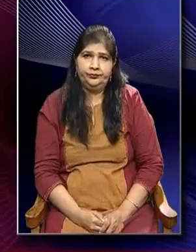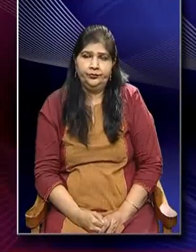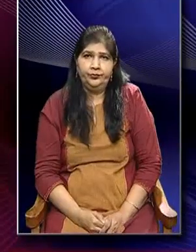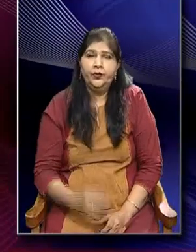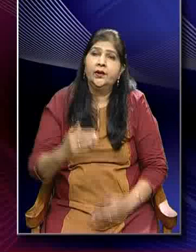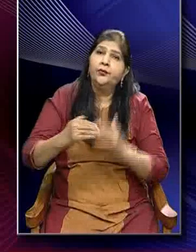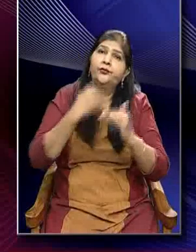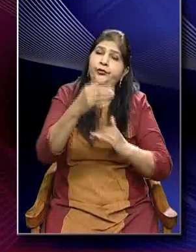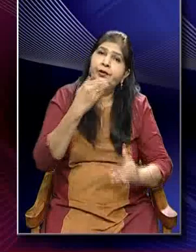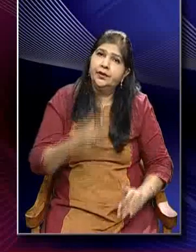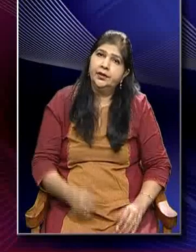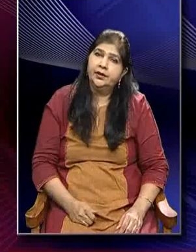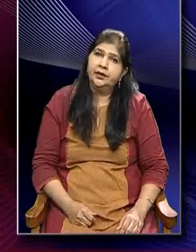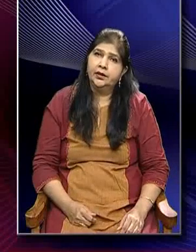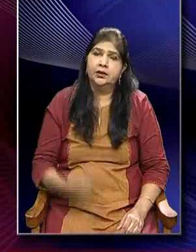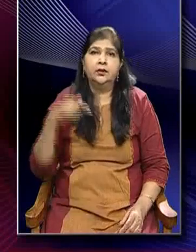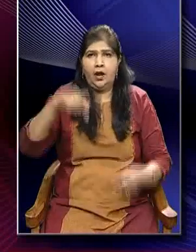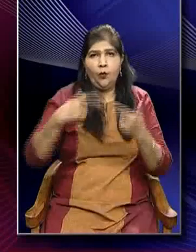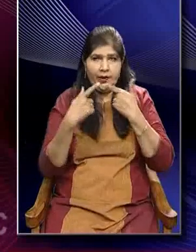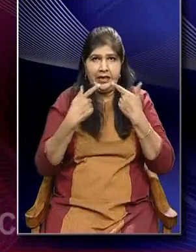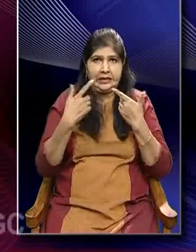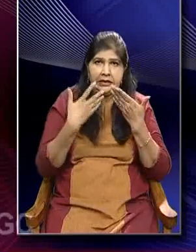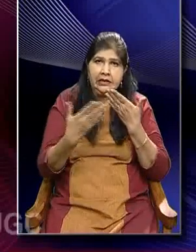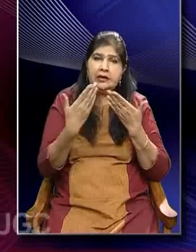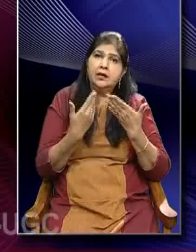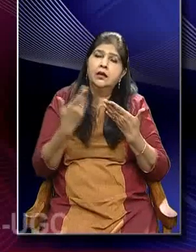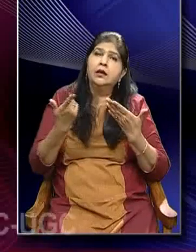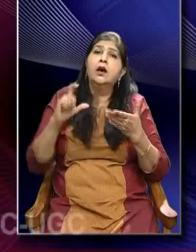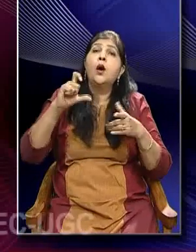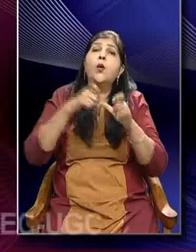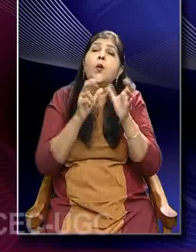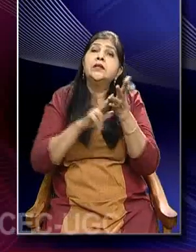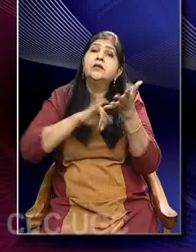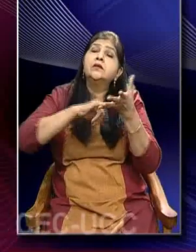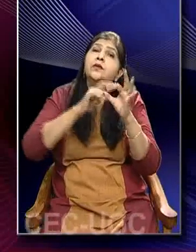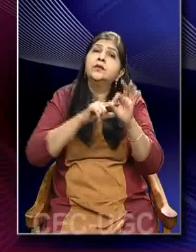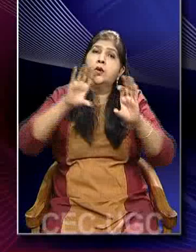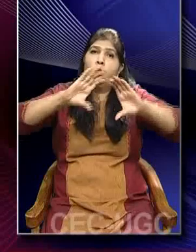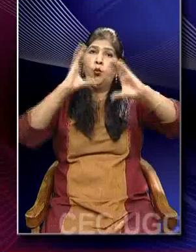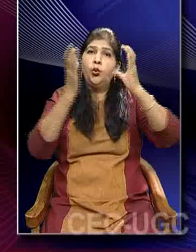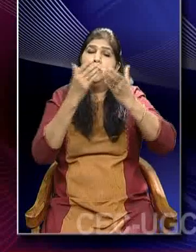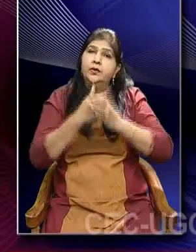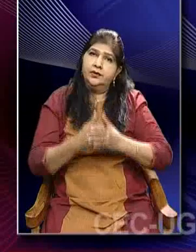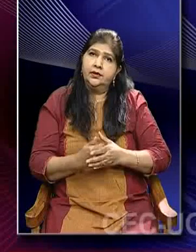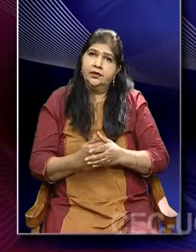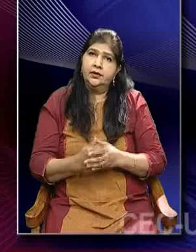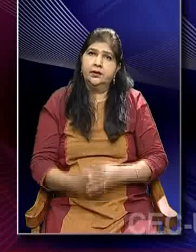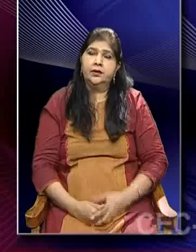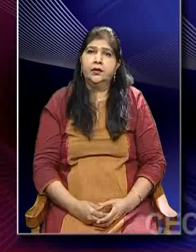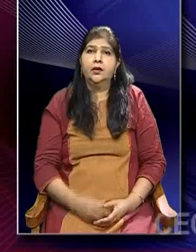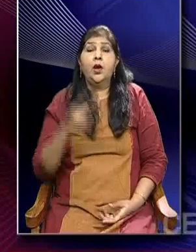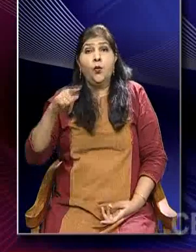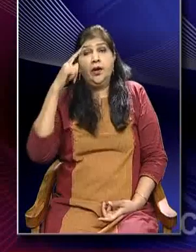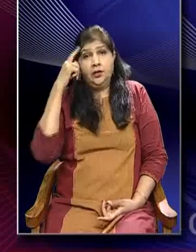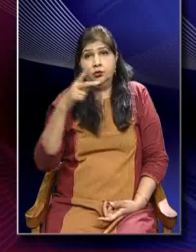Further, as we discuss consequences of globalization, one has